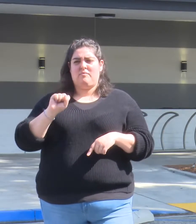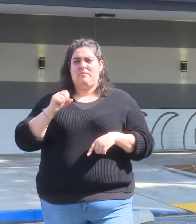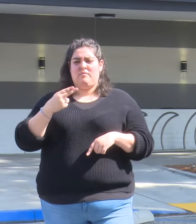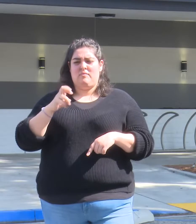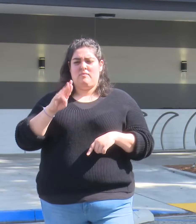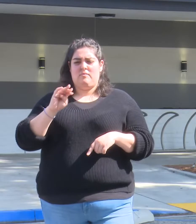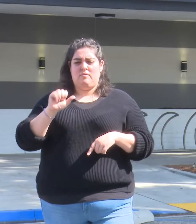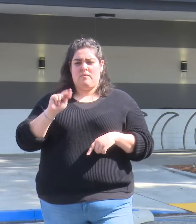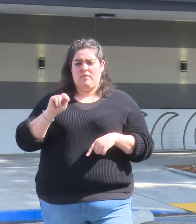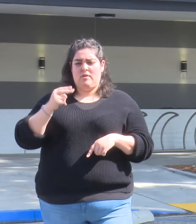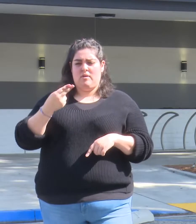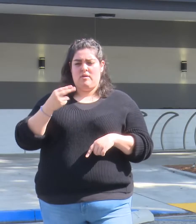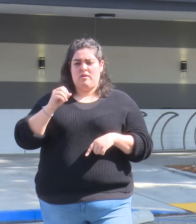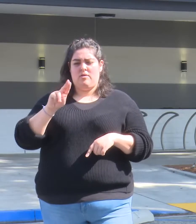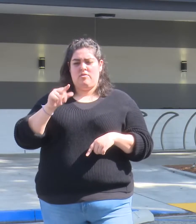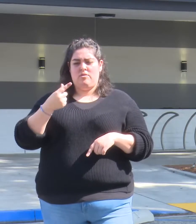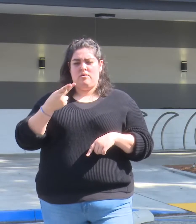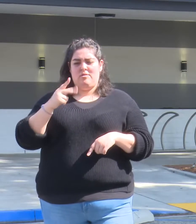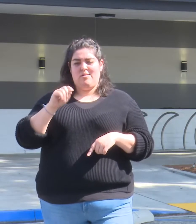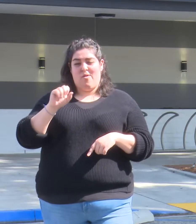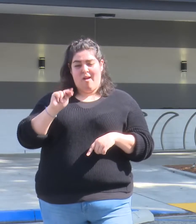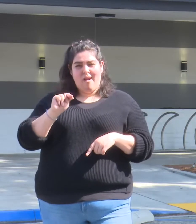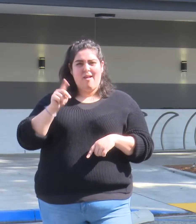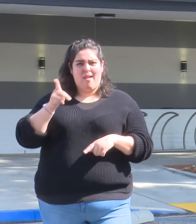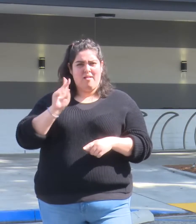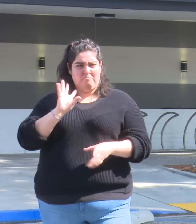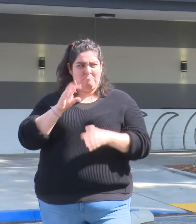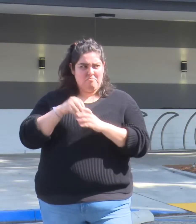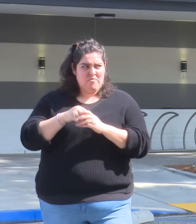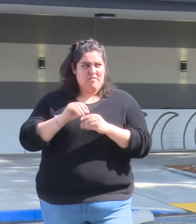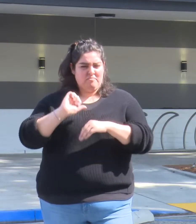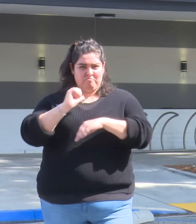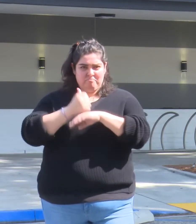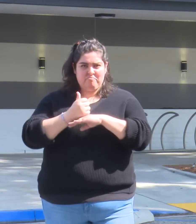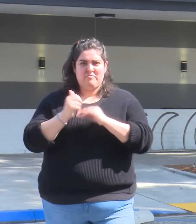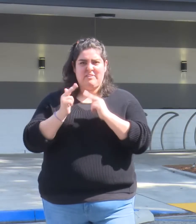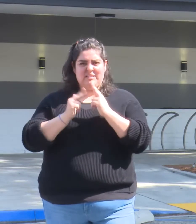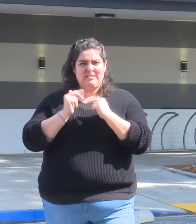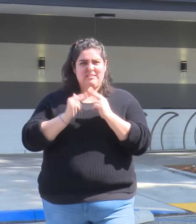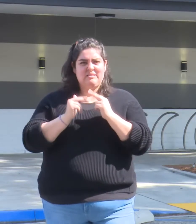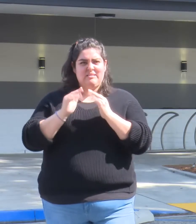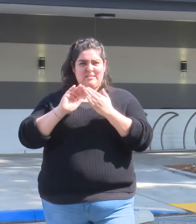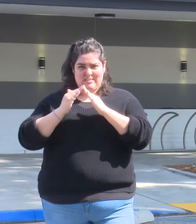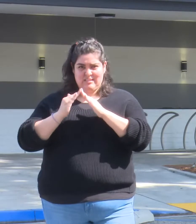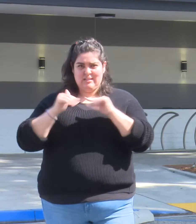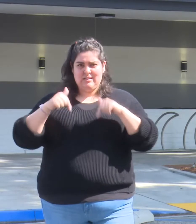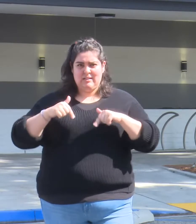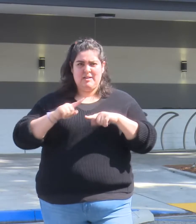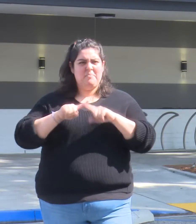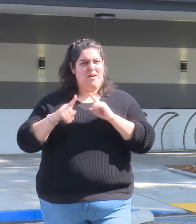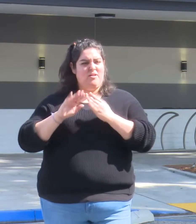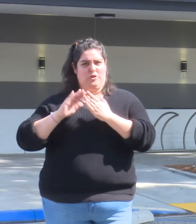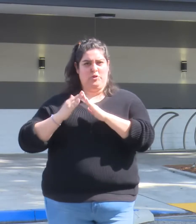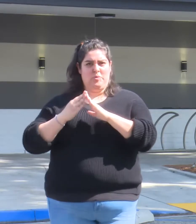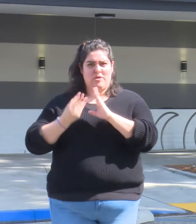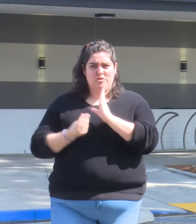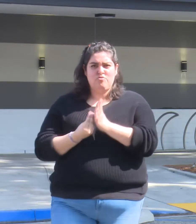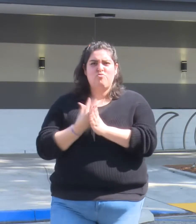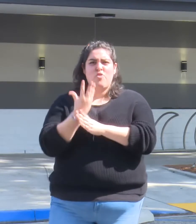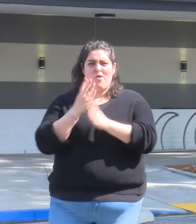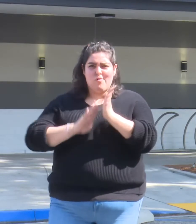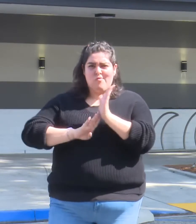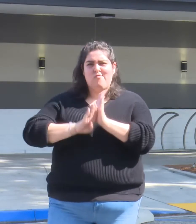more than 100 years ago, to the city. And we certainly maintain that name of that park. But our community has grown, and it's developed, and